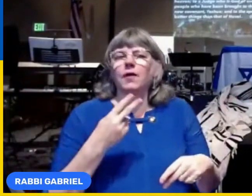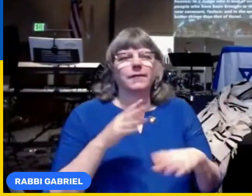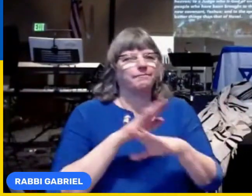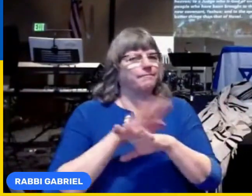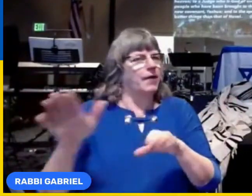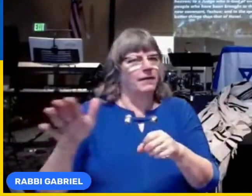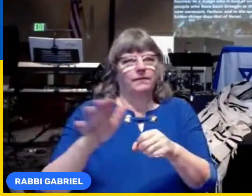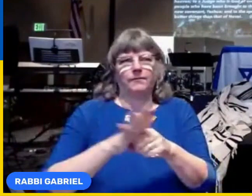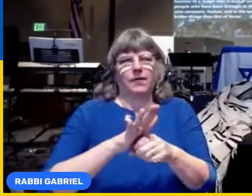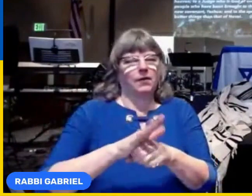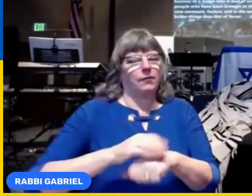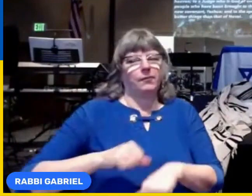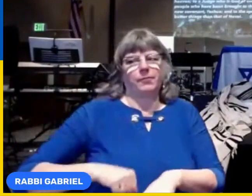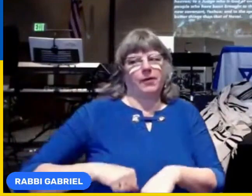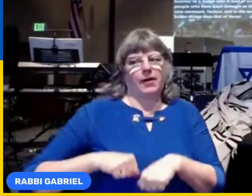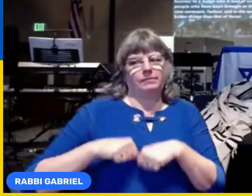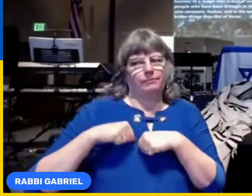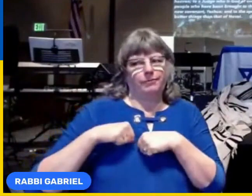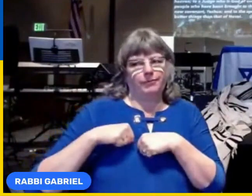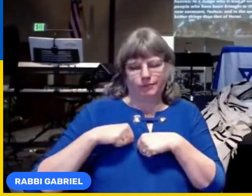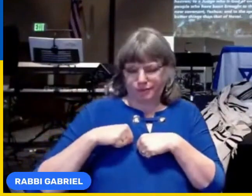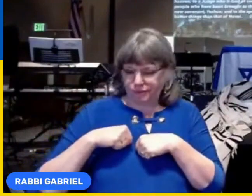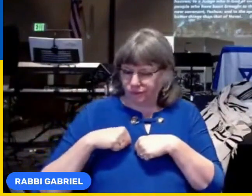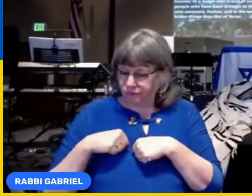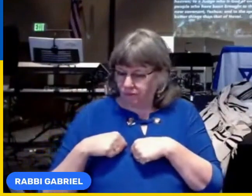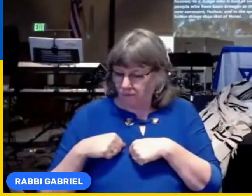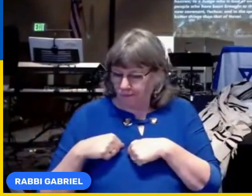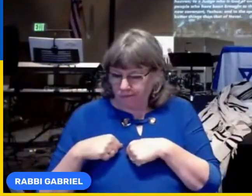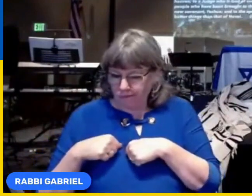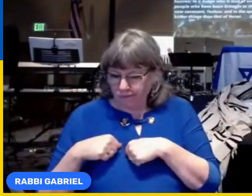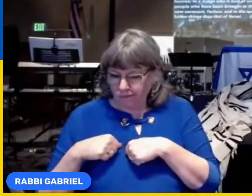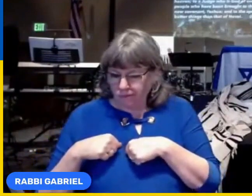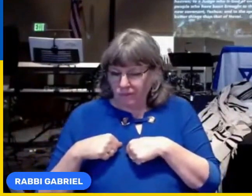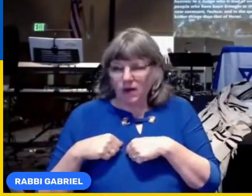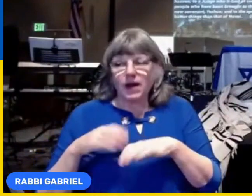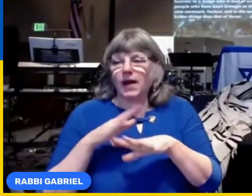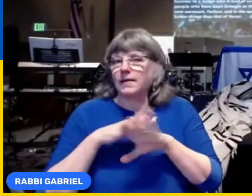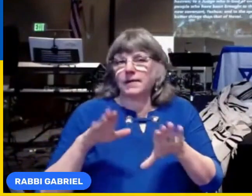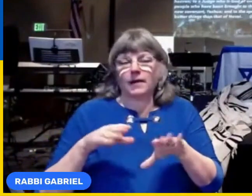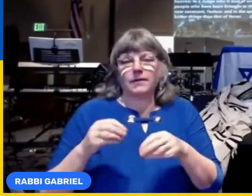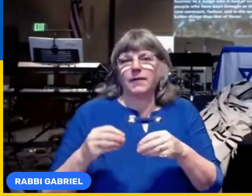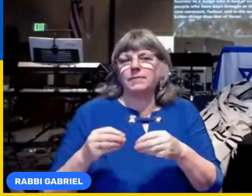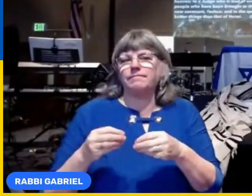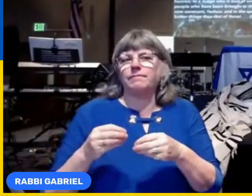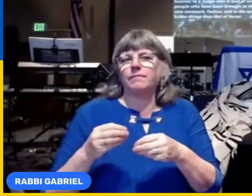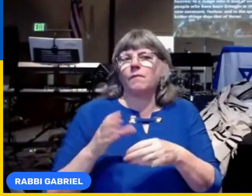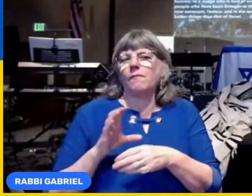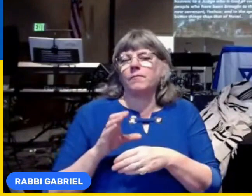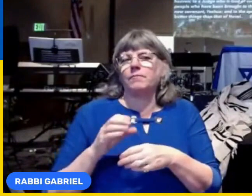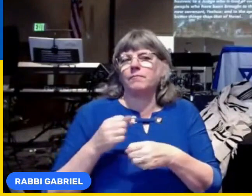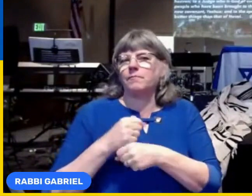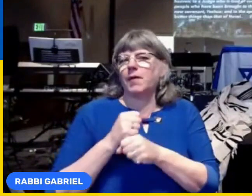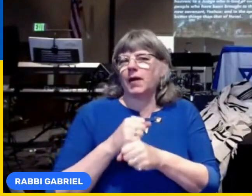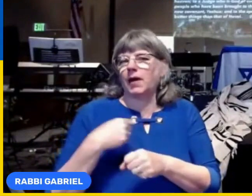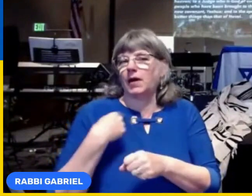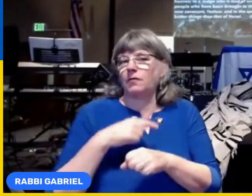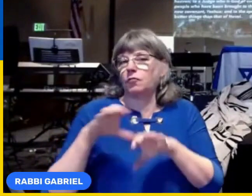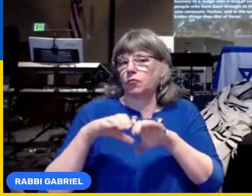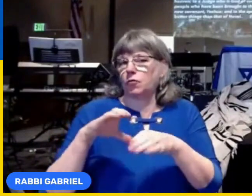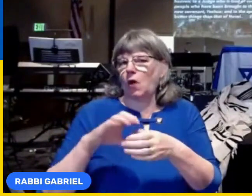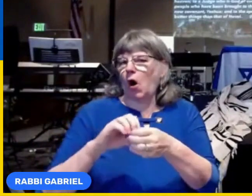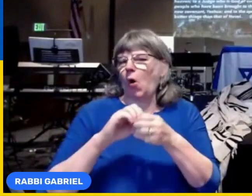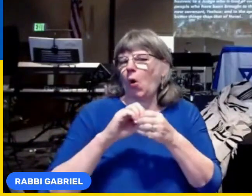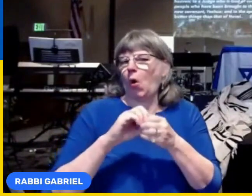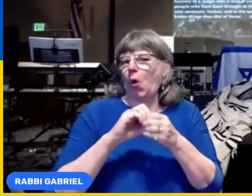The voice that speaks in the desert doesn't fill us with pride while endorsing our own agenda.